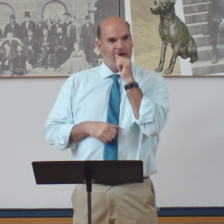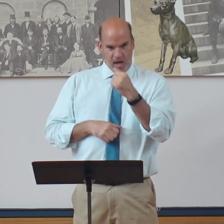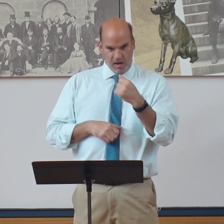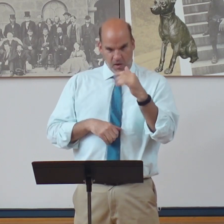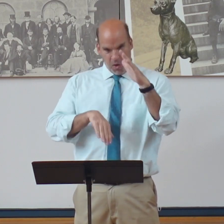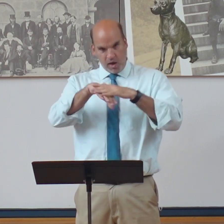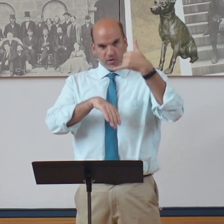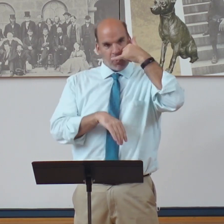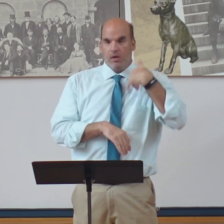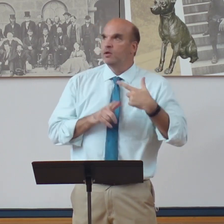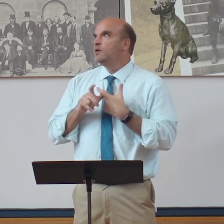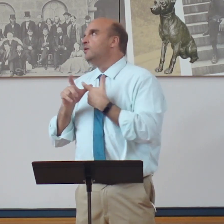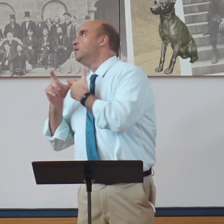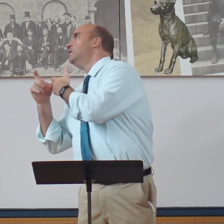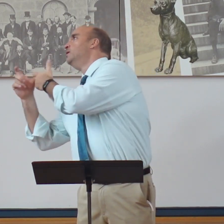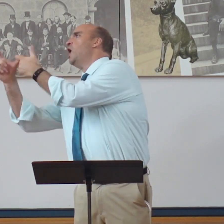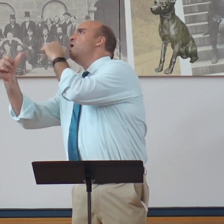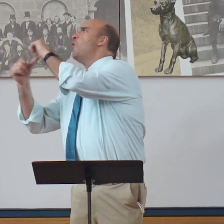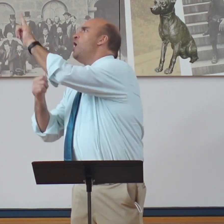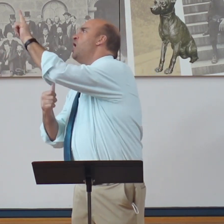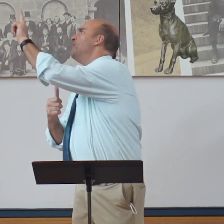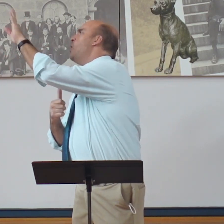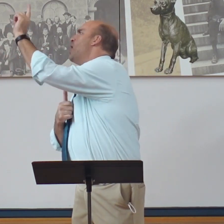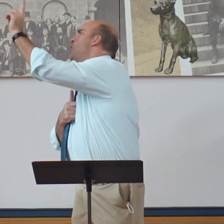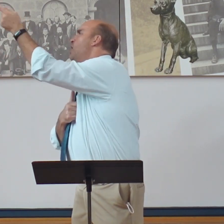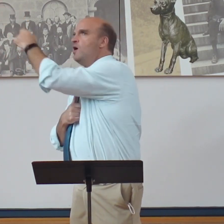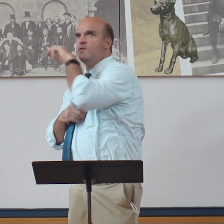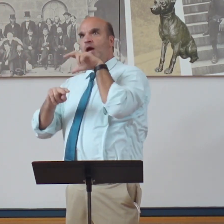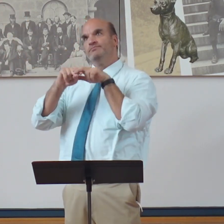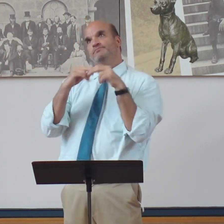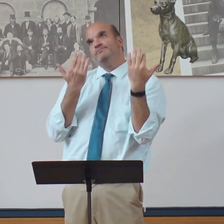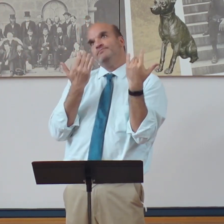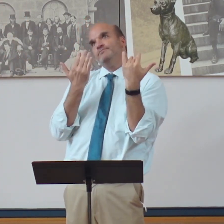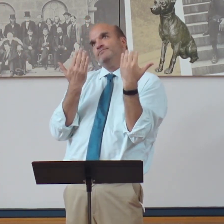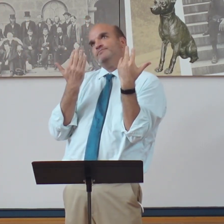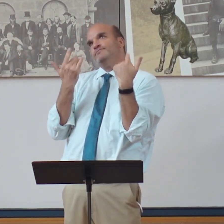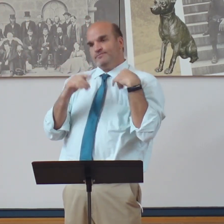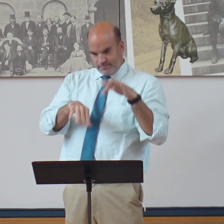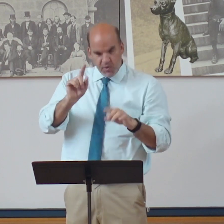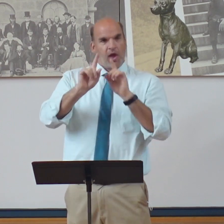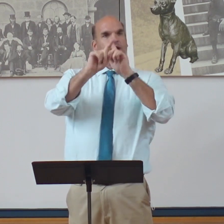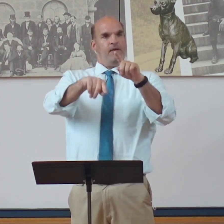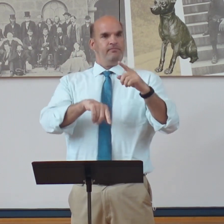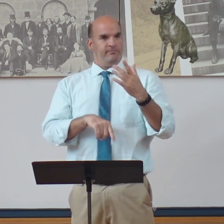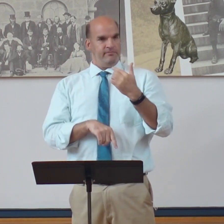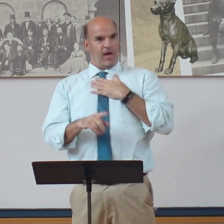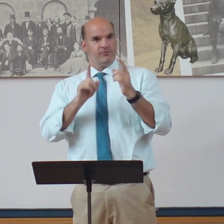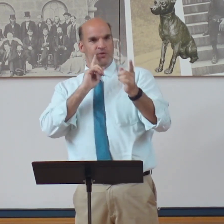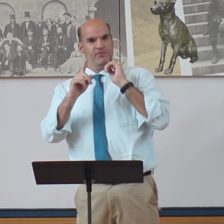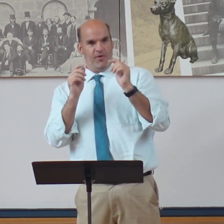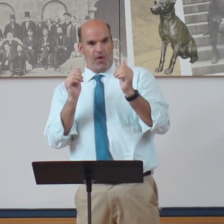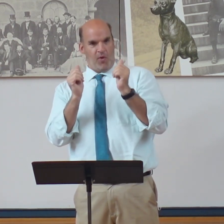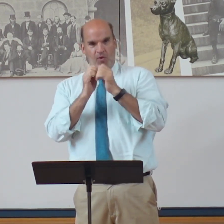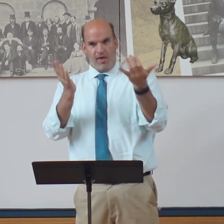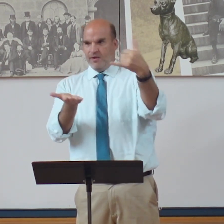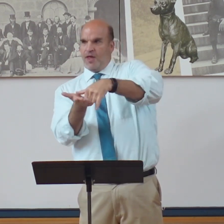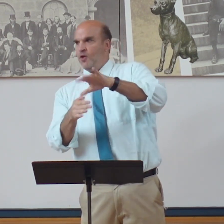was Nancy, who had taught me early on how to work with TTY. My mom had taught me how to type my name, so I came in with some skills ready to